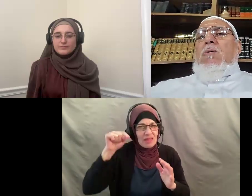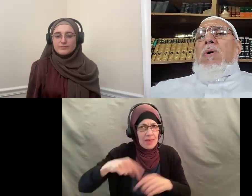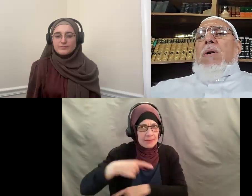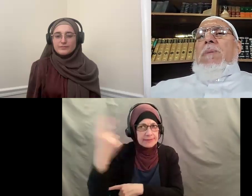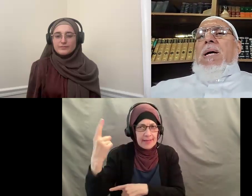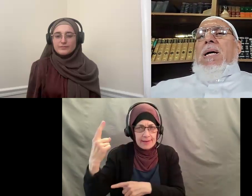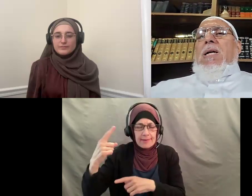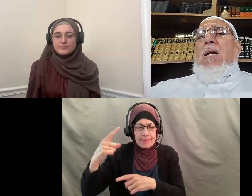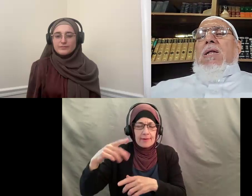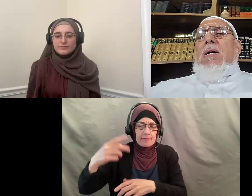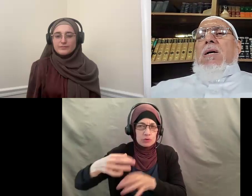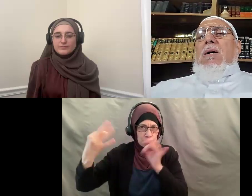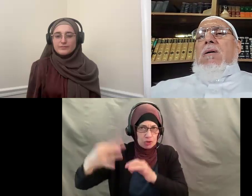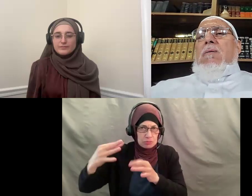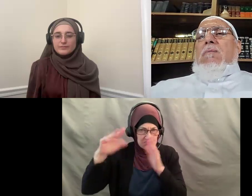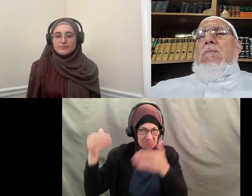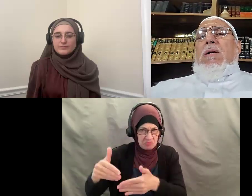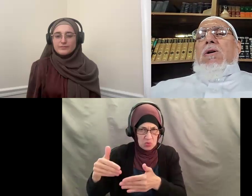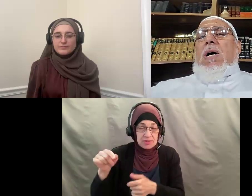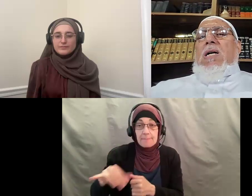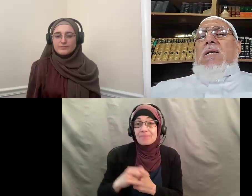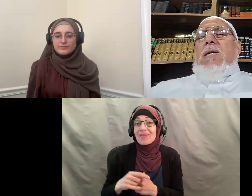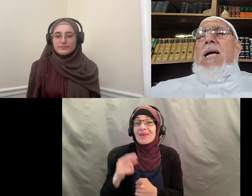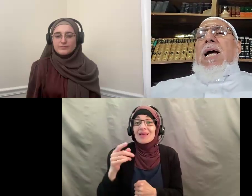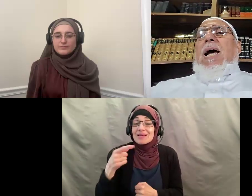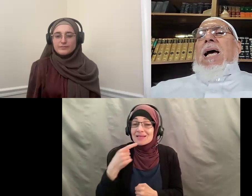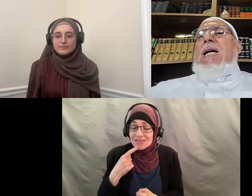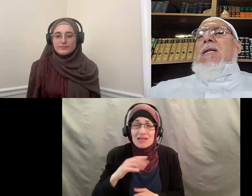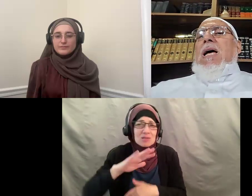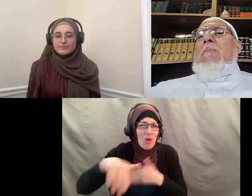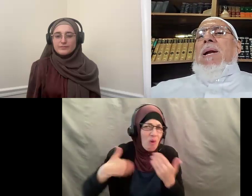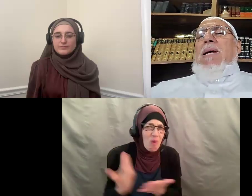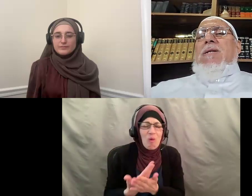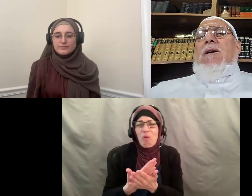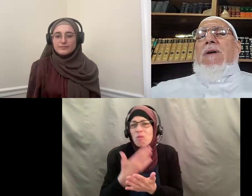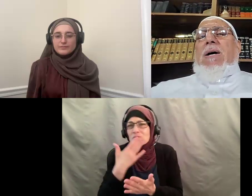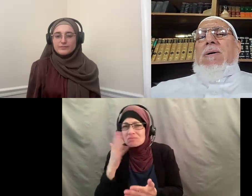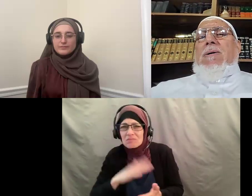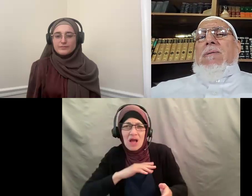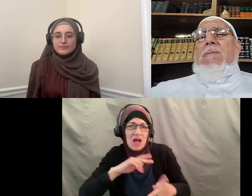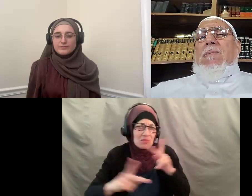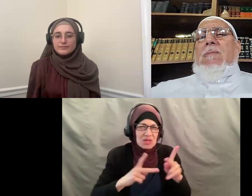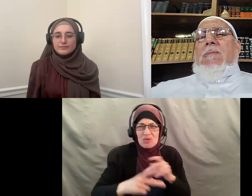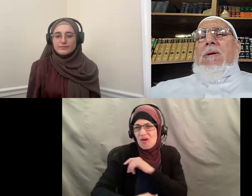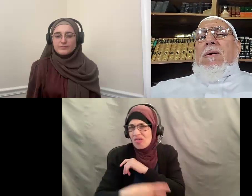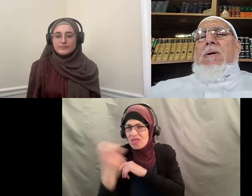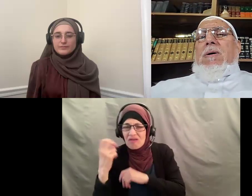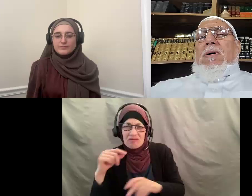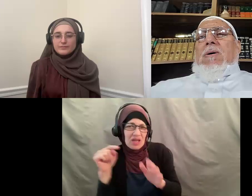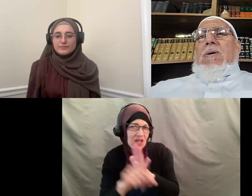criminals will be in nothing but loss and a blazing fire.